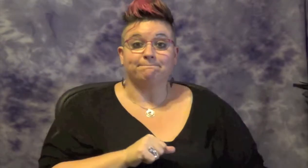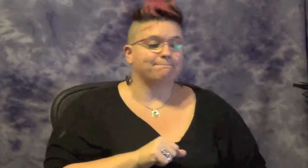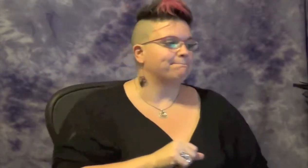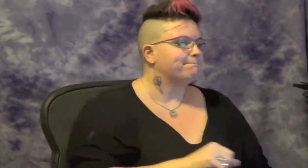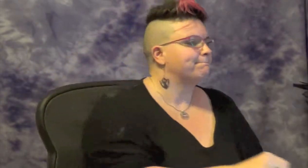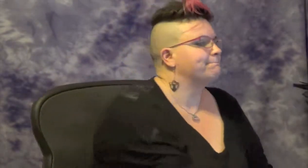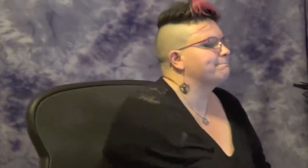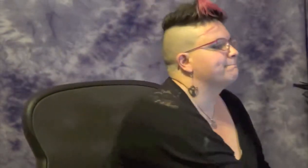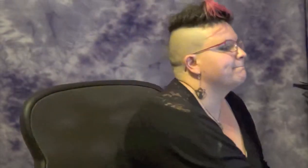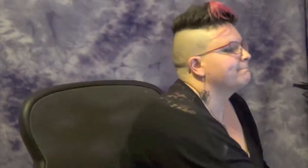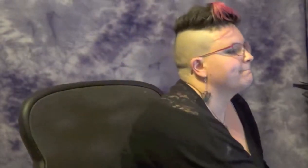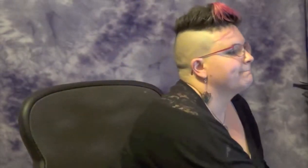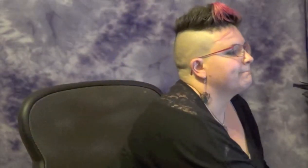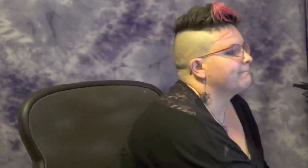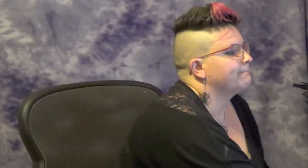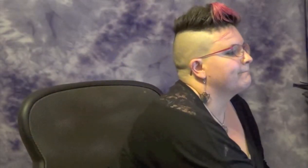And that's all they believe.